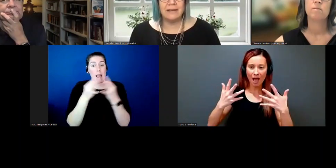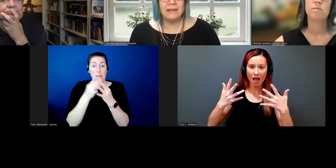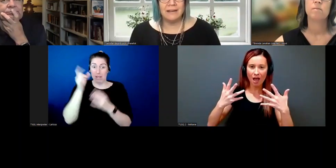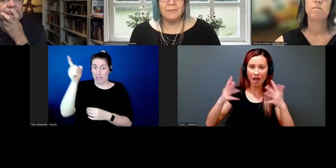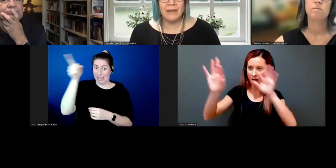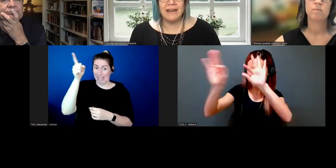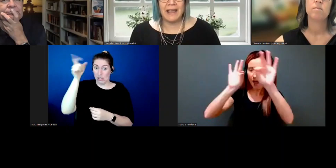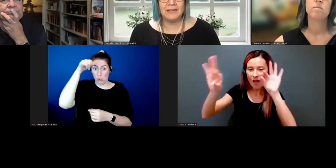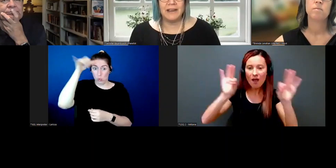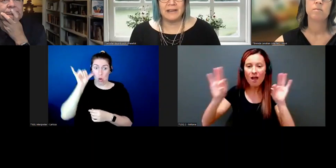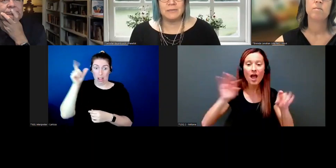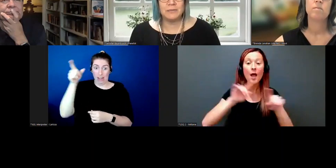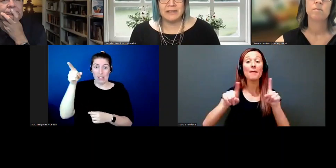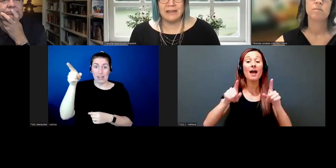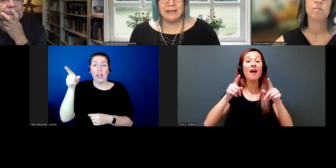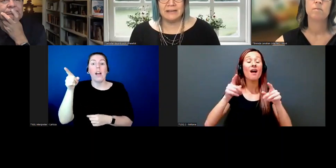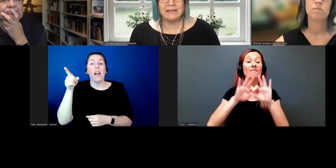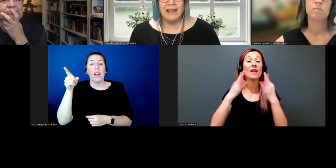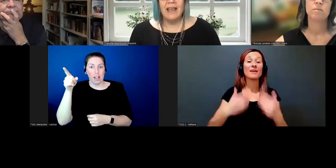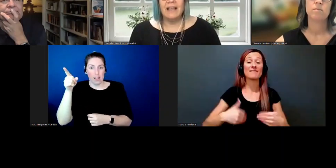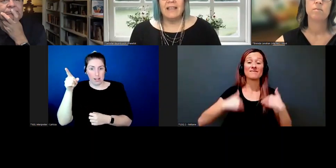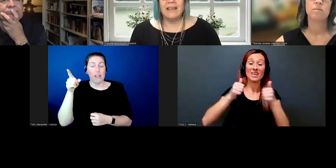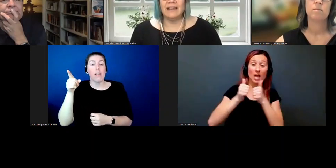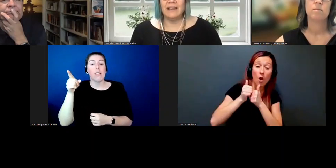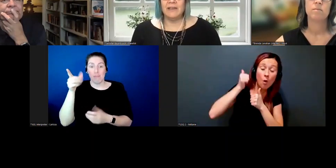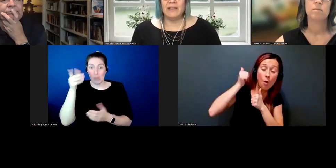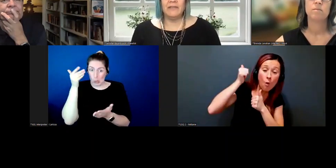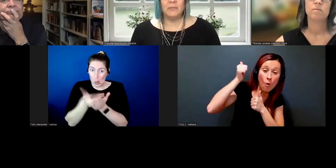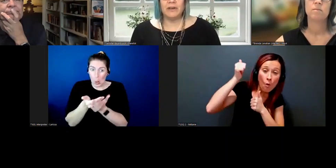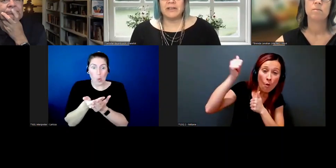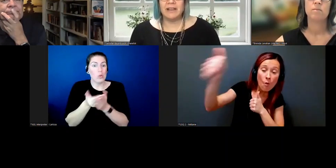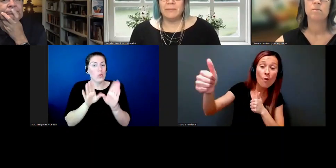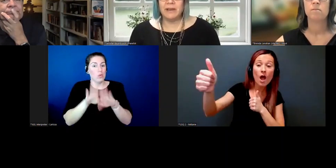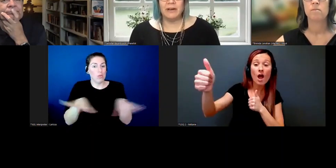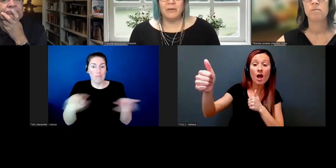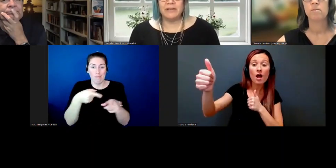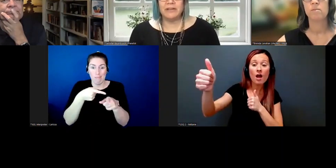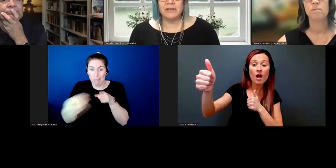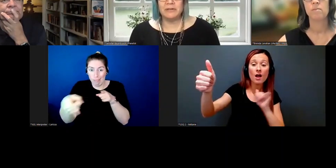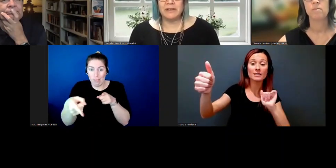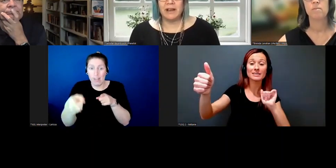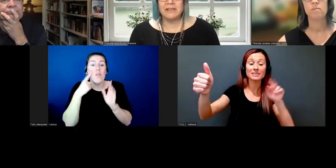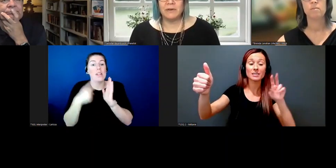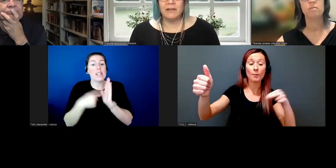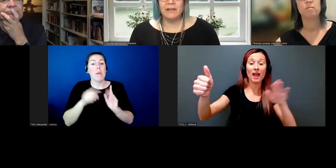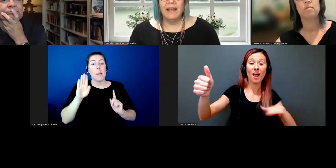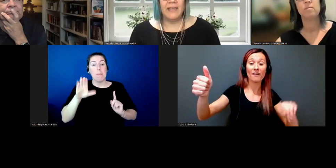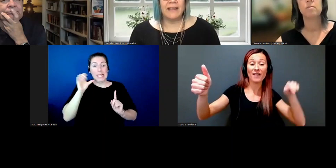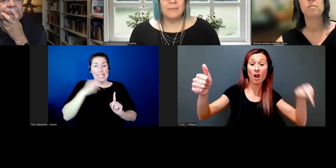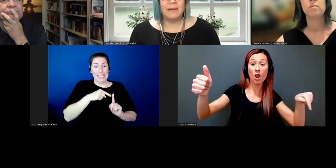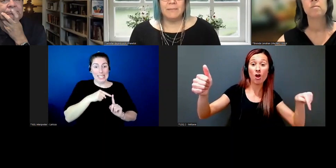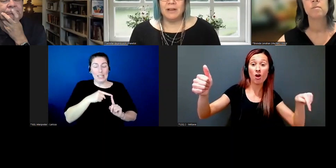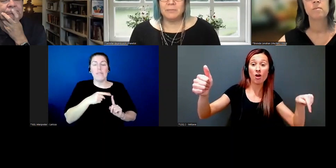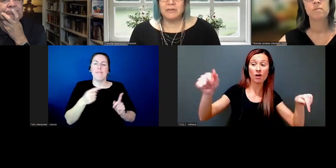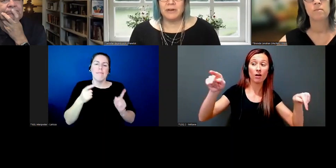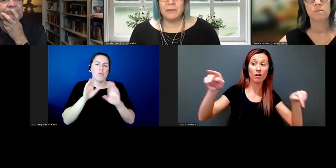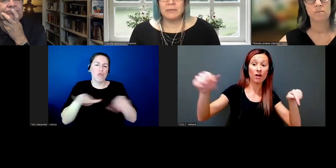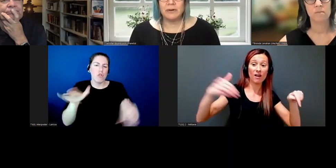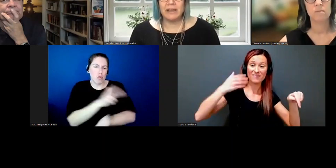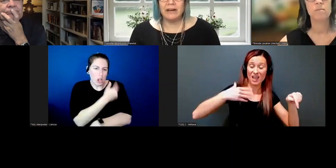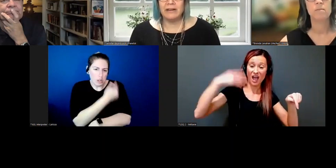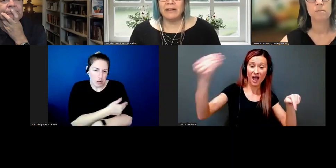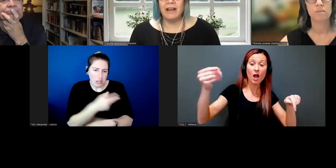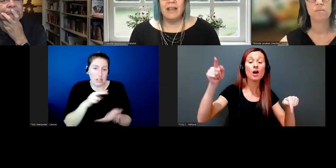centralized pediatric expertise, like if you live in British Columbia, you're going to Children's Hospital. That can mean multiple trips